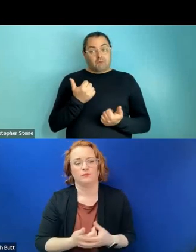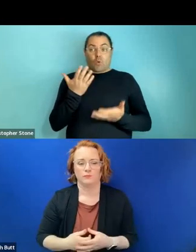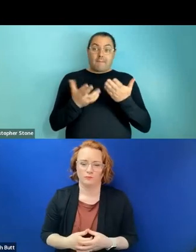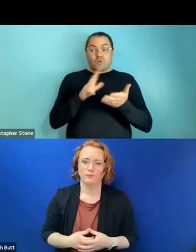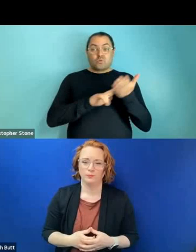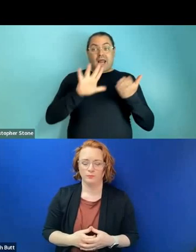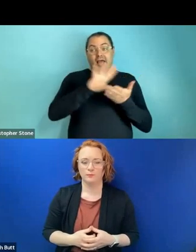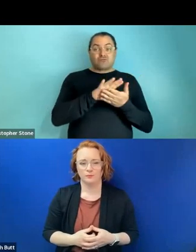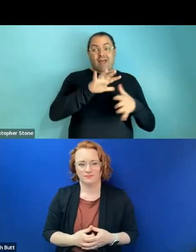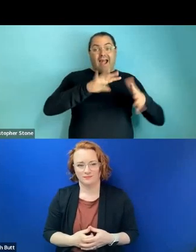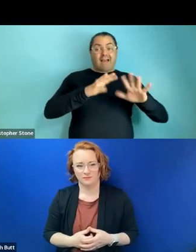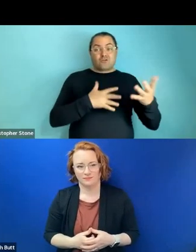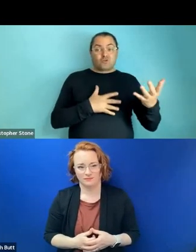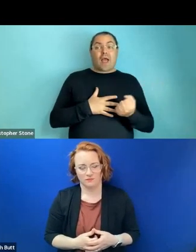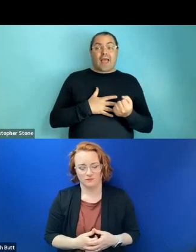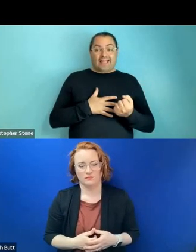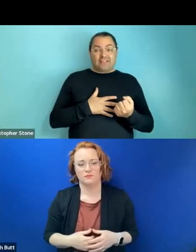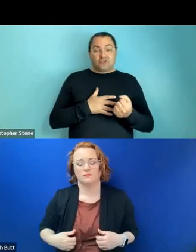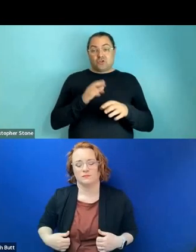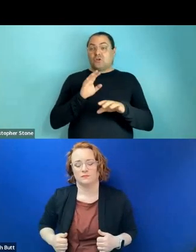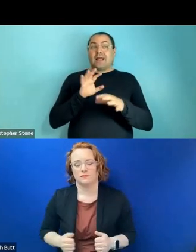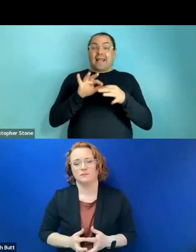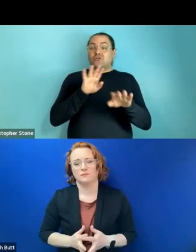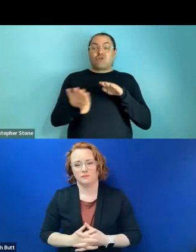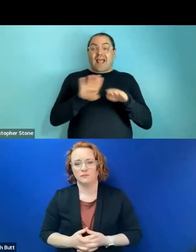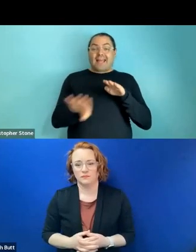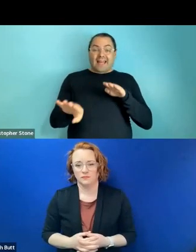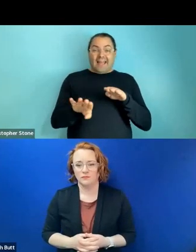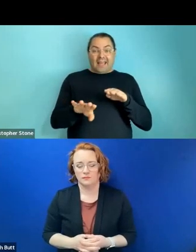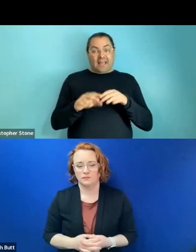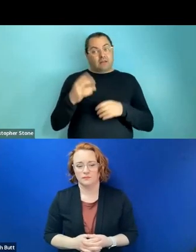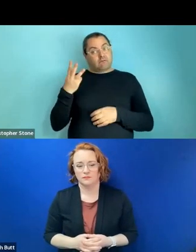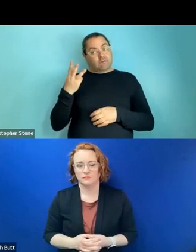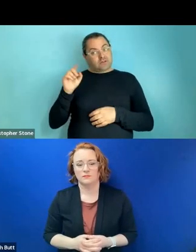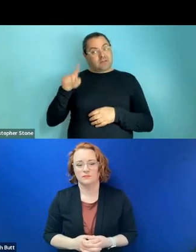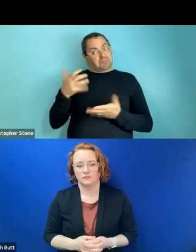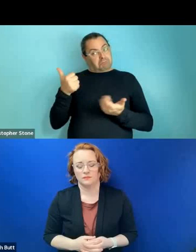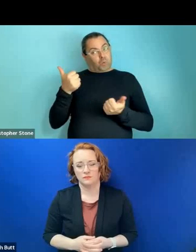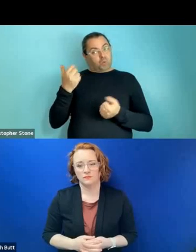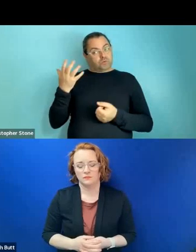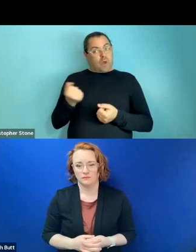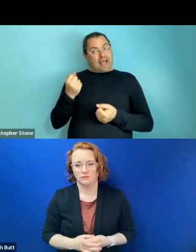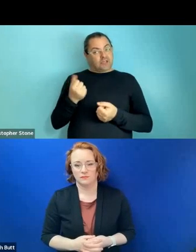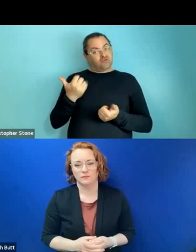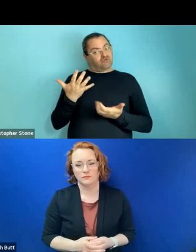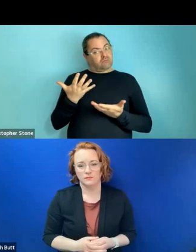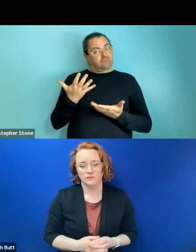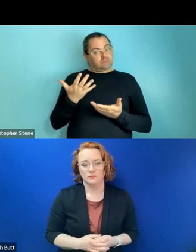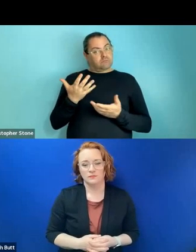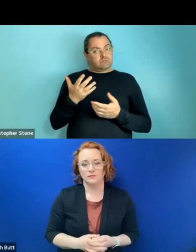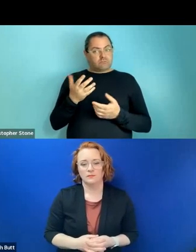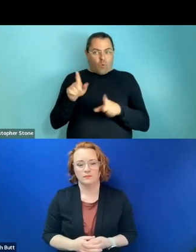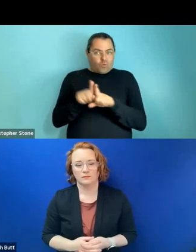national averages for someone who's coming in as a trainee in any industry, that's very competitive, and it reflects the supply